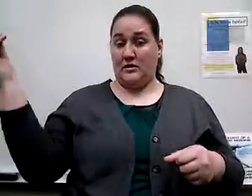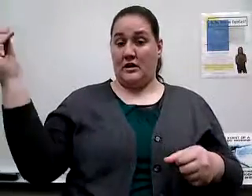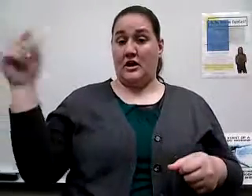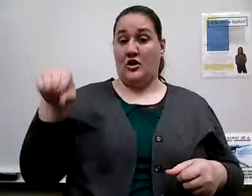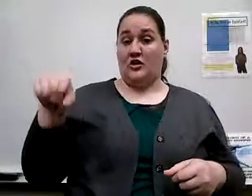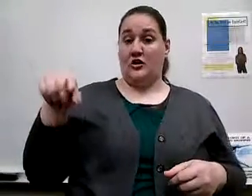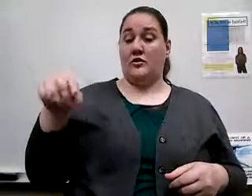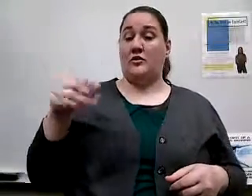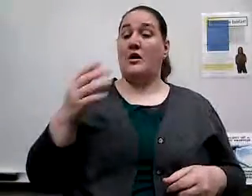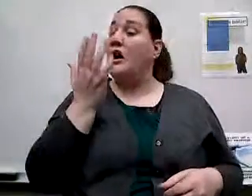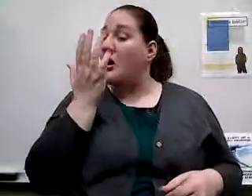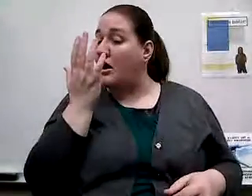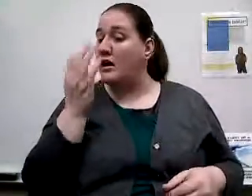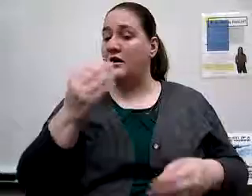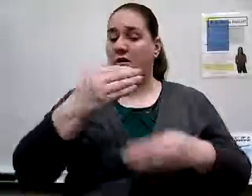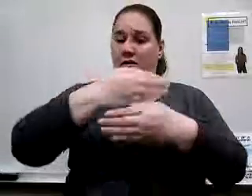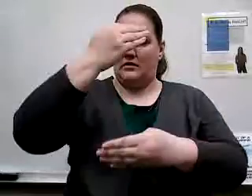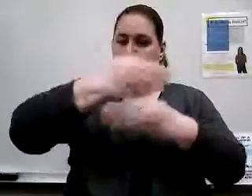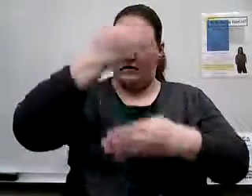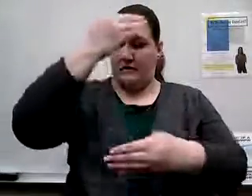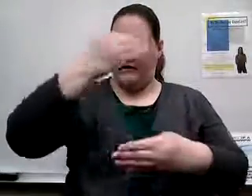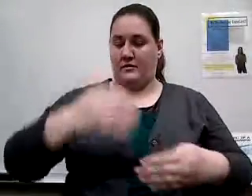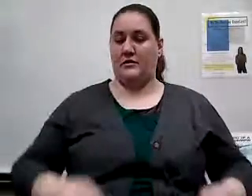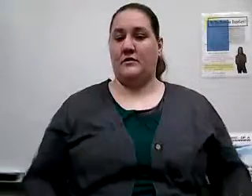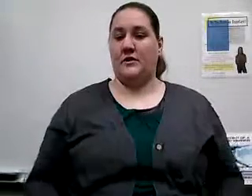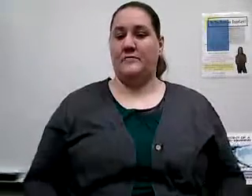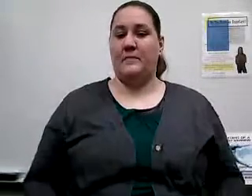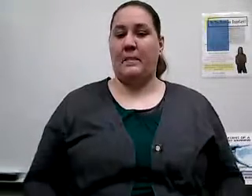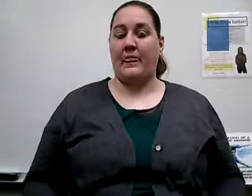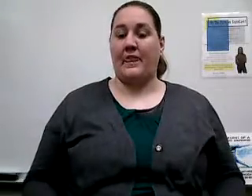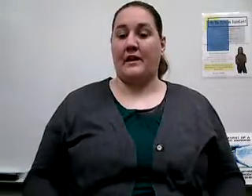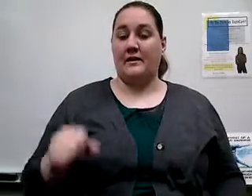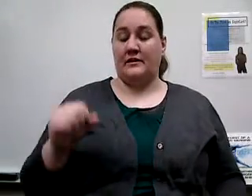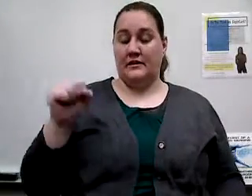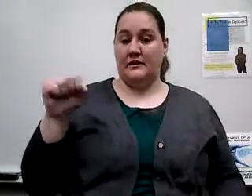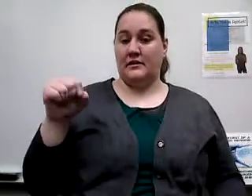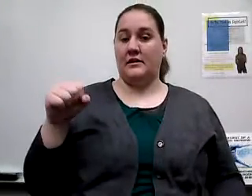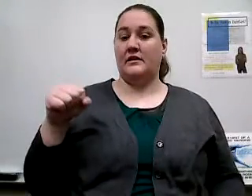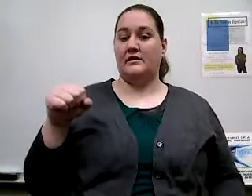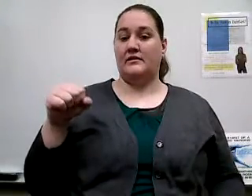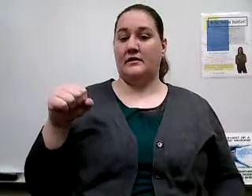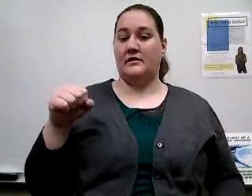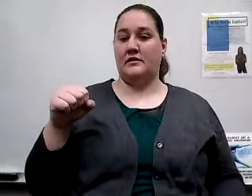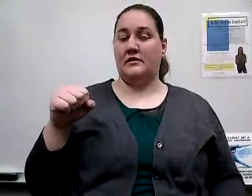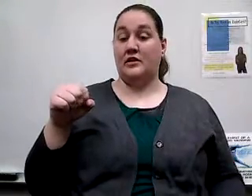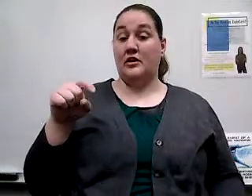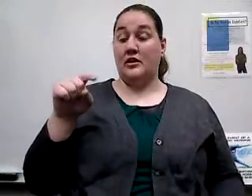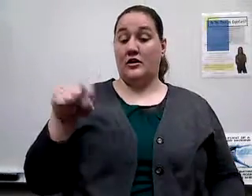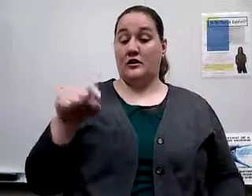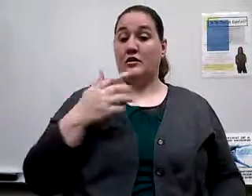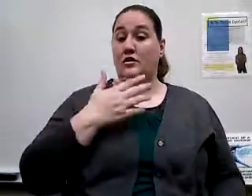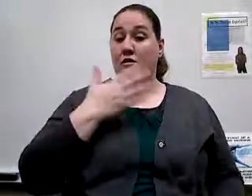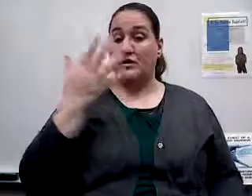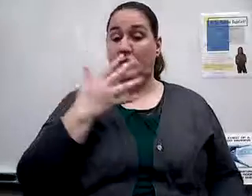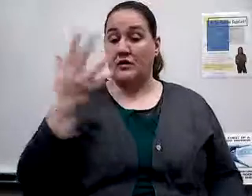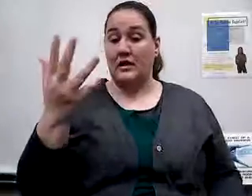to a window itself and you breathe on the window. You have, every time you exhale carbon dioxide, other gases, as well as water vapor.